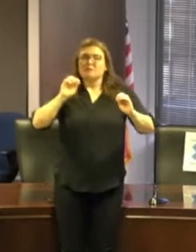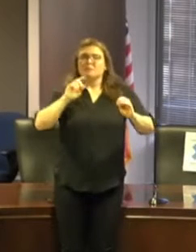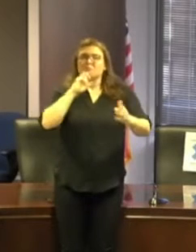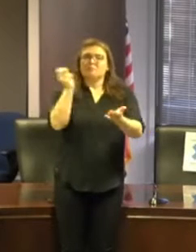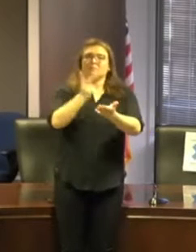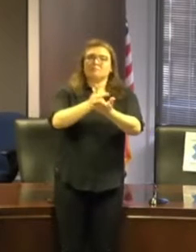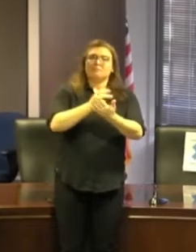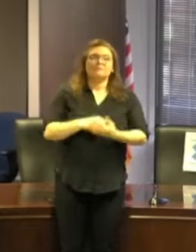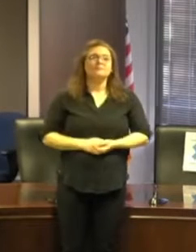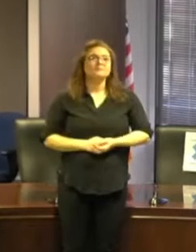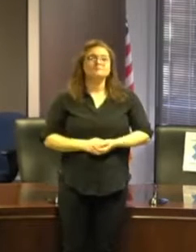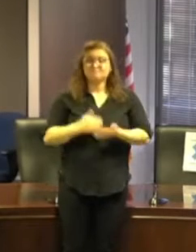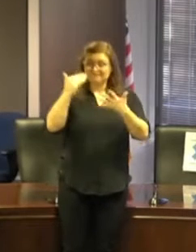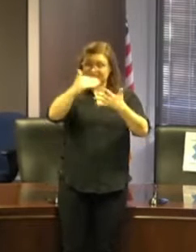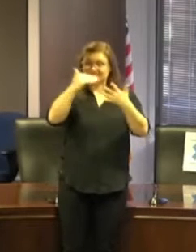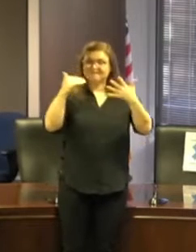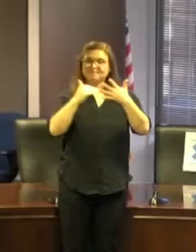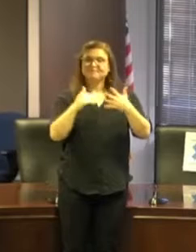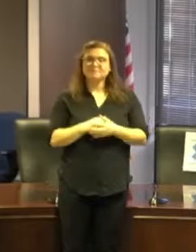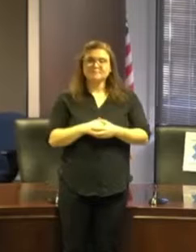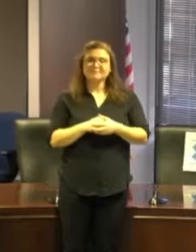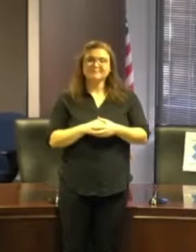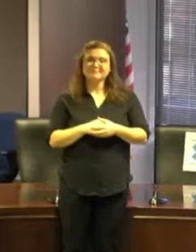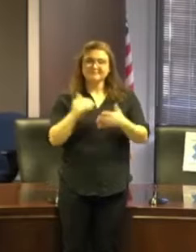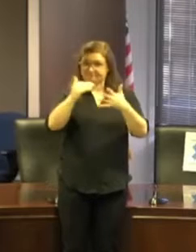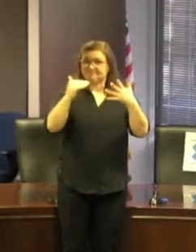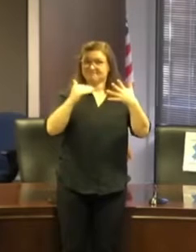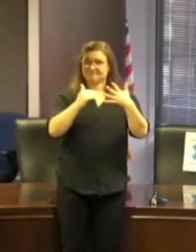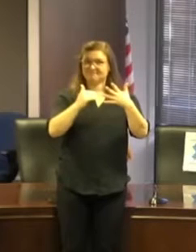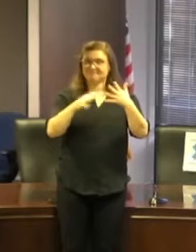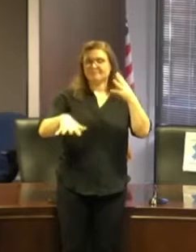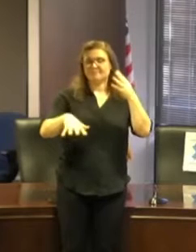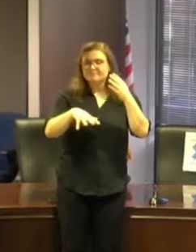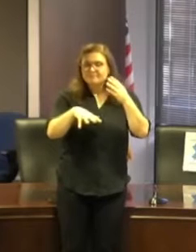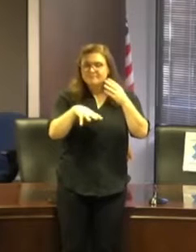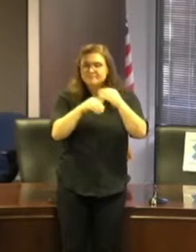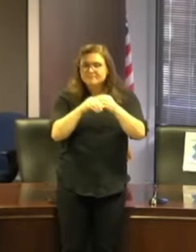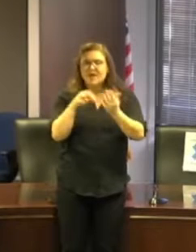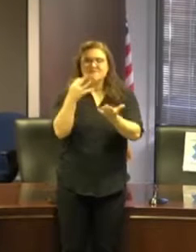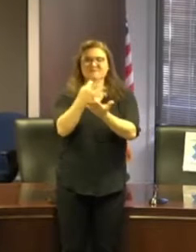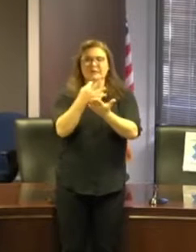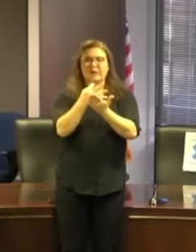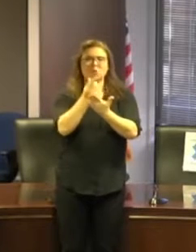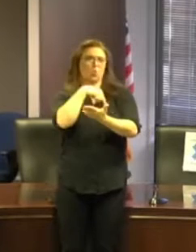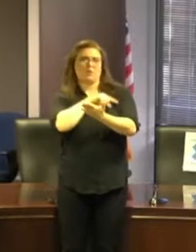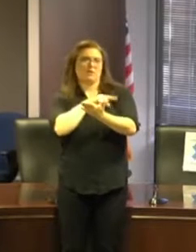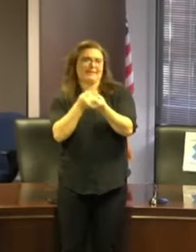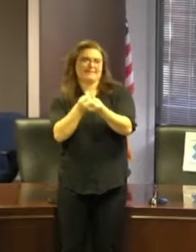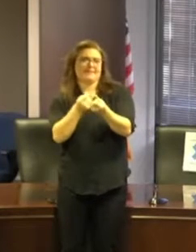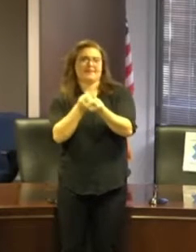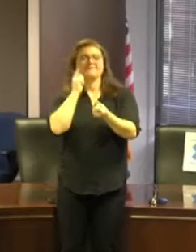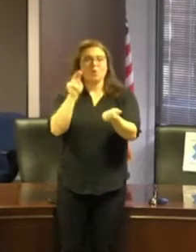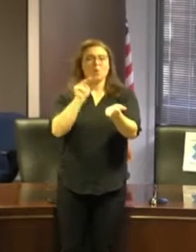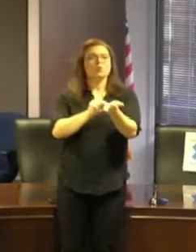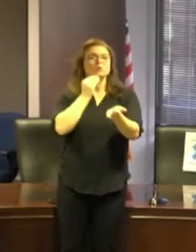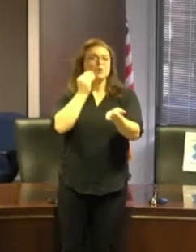may proceed. And my request is to add a financial equality incentive to the nursing home per diem with an